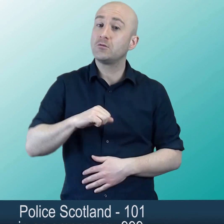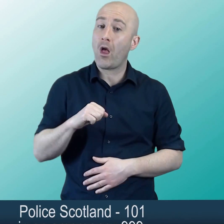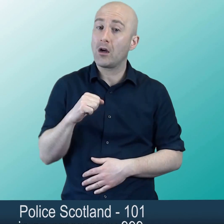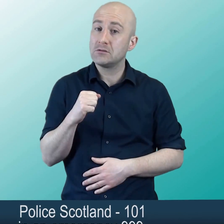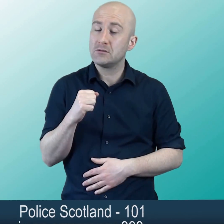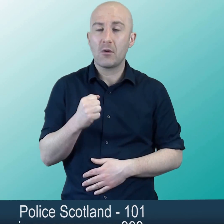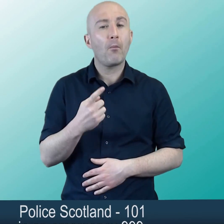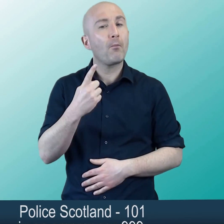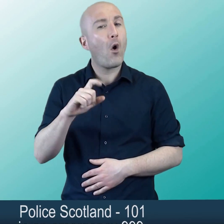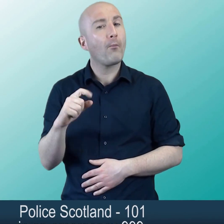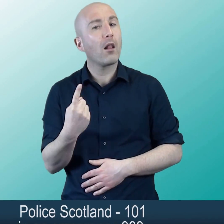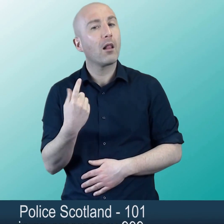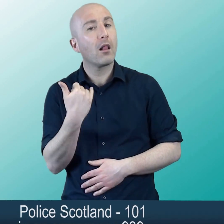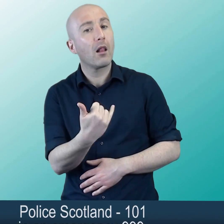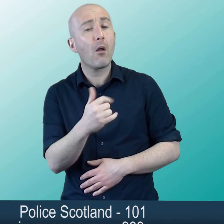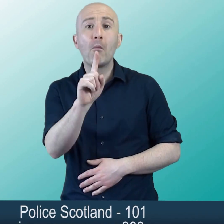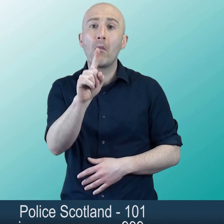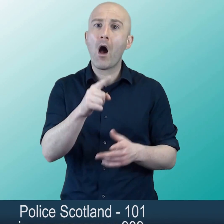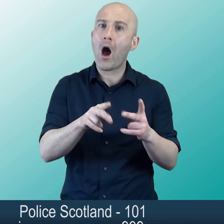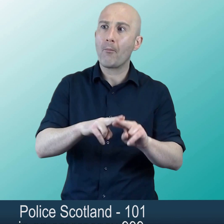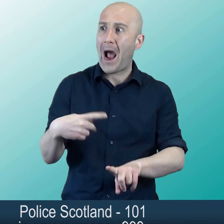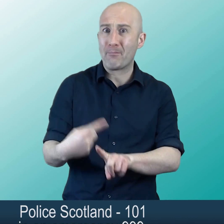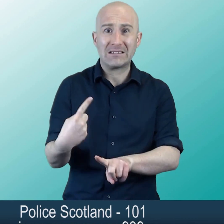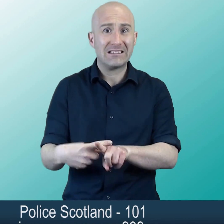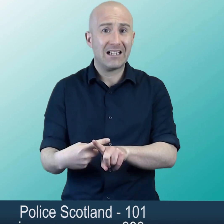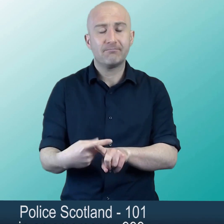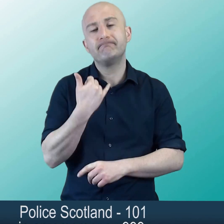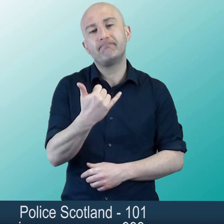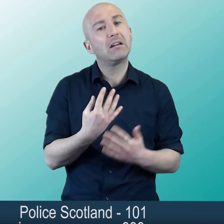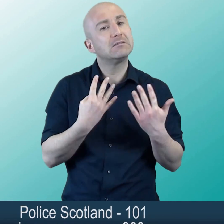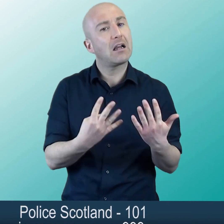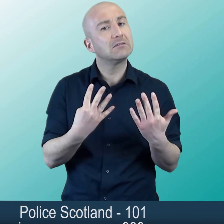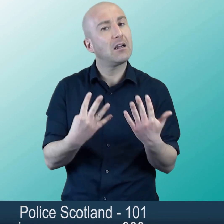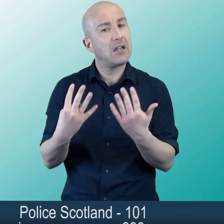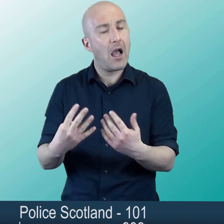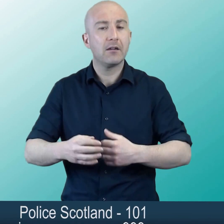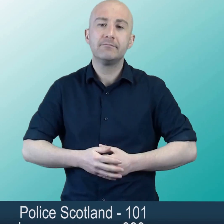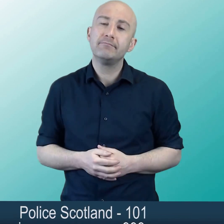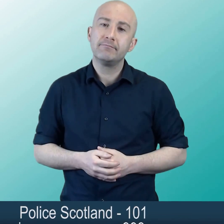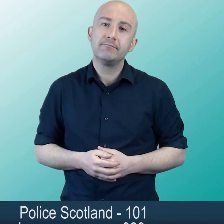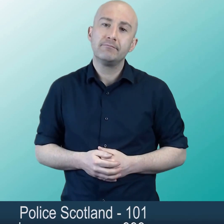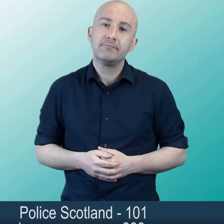Police Scotland 101 in an emergency 999.